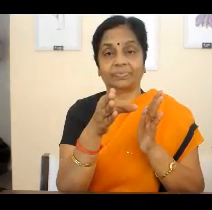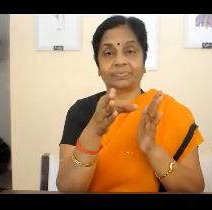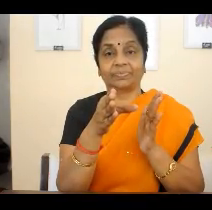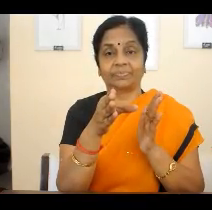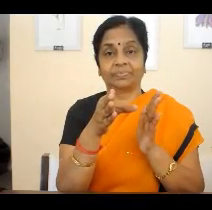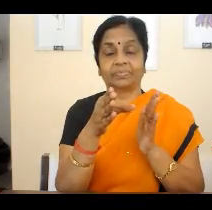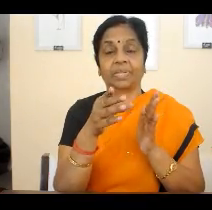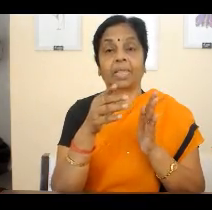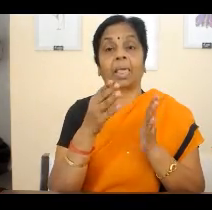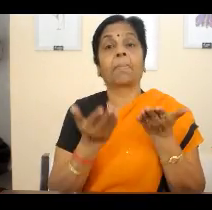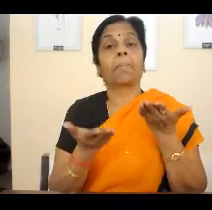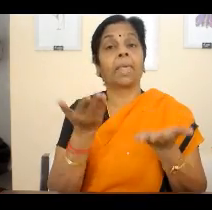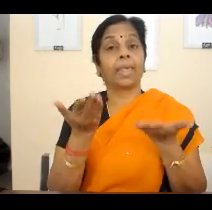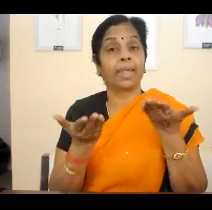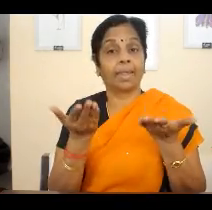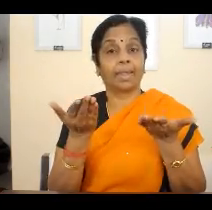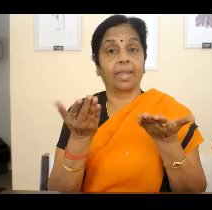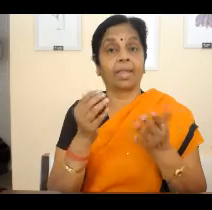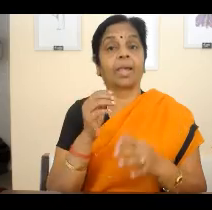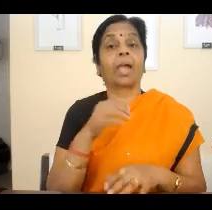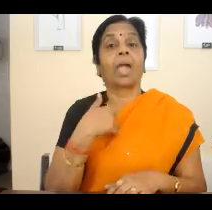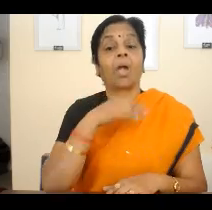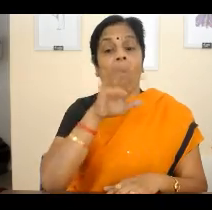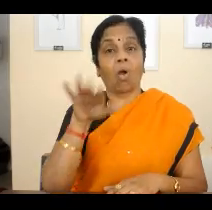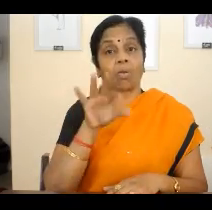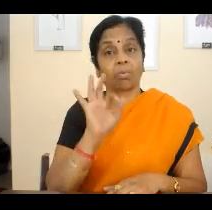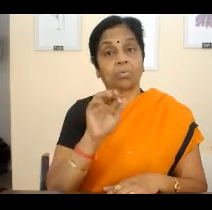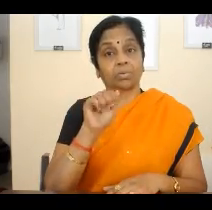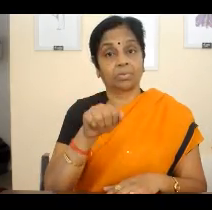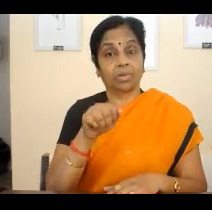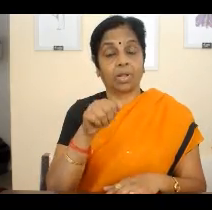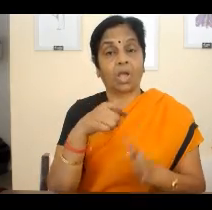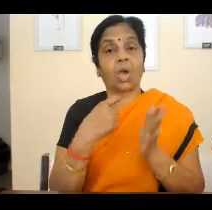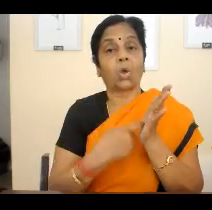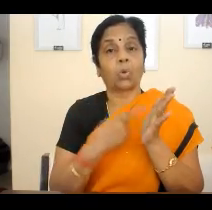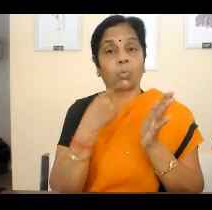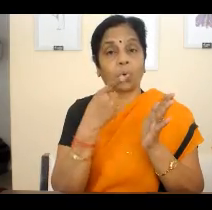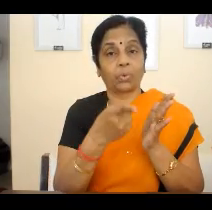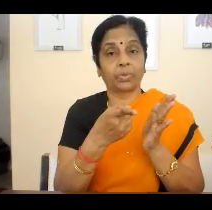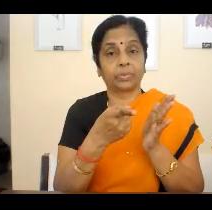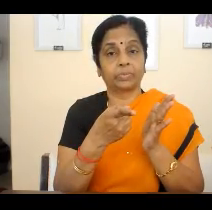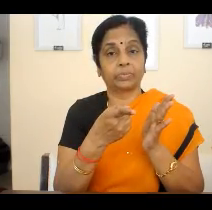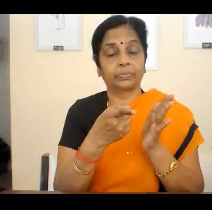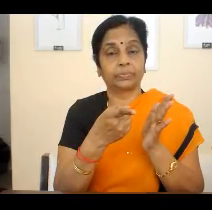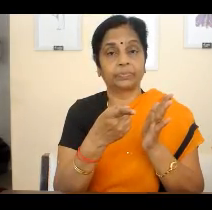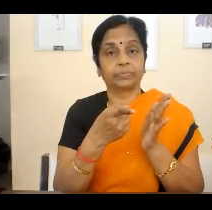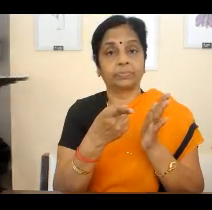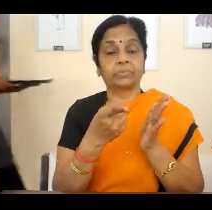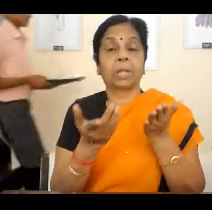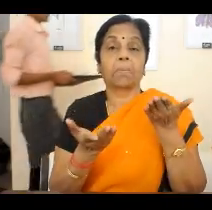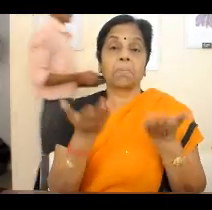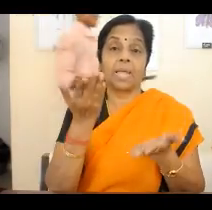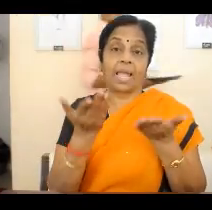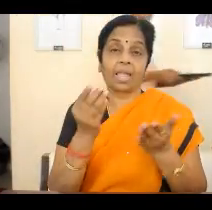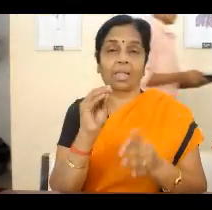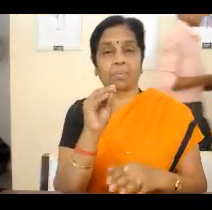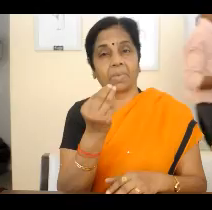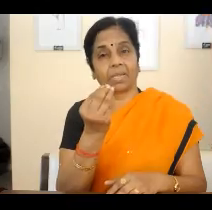They may accept all of the provisions in the report. They may accept some and reject